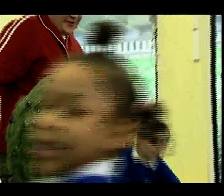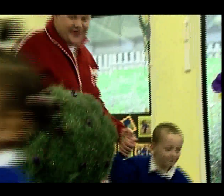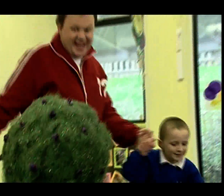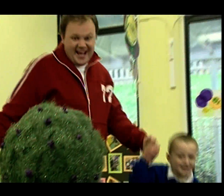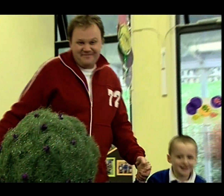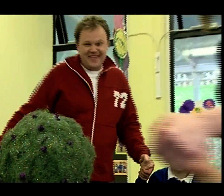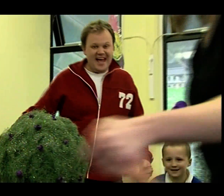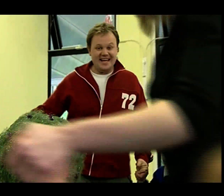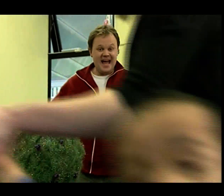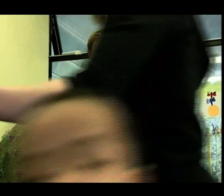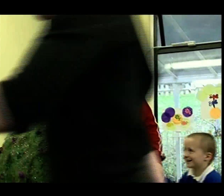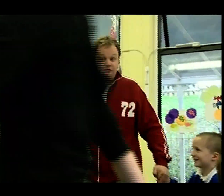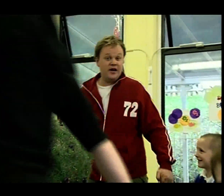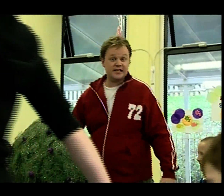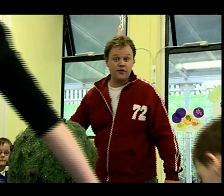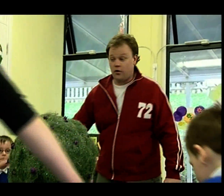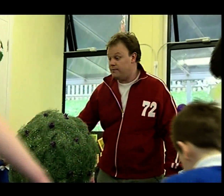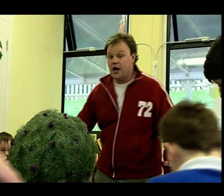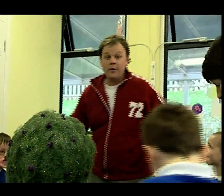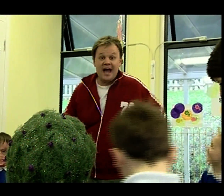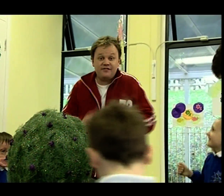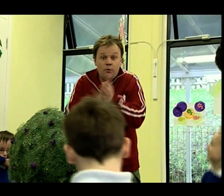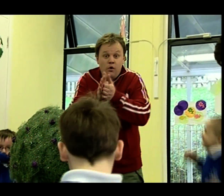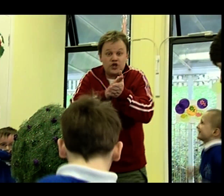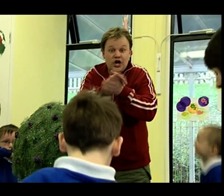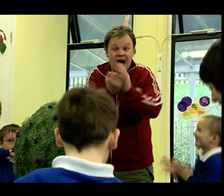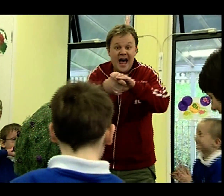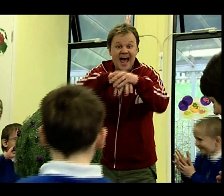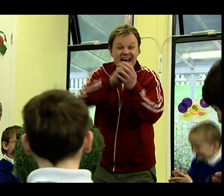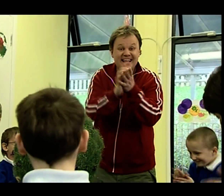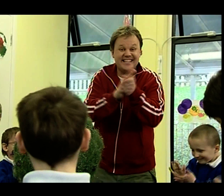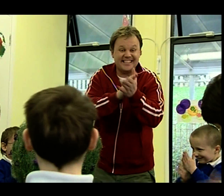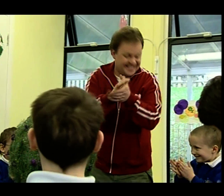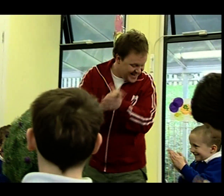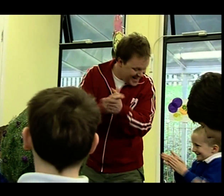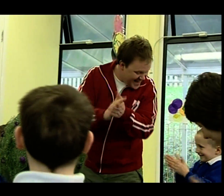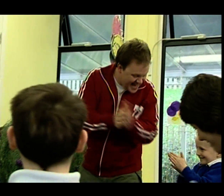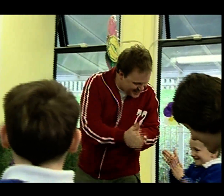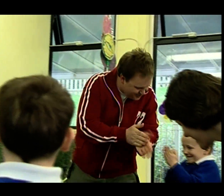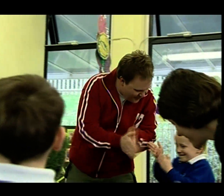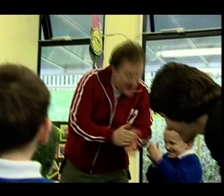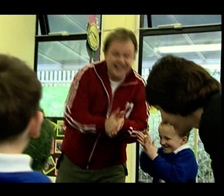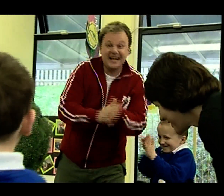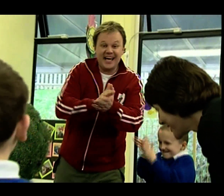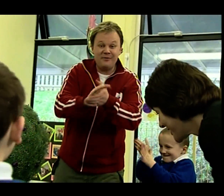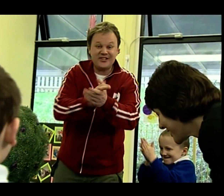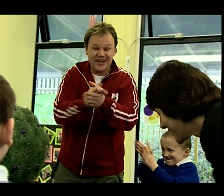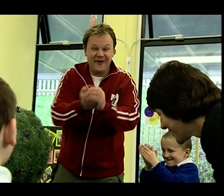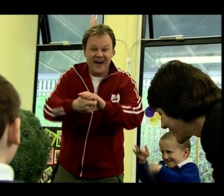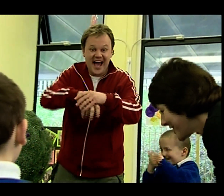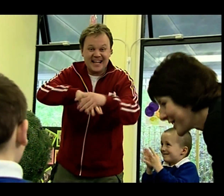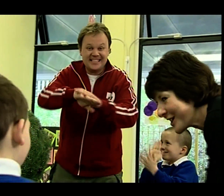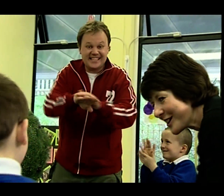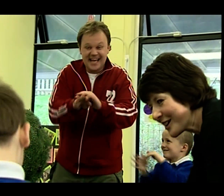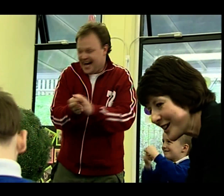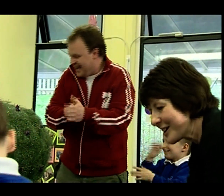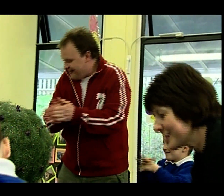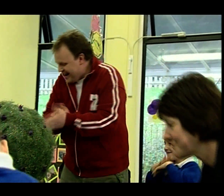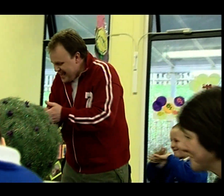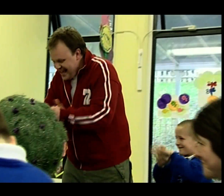morning. Now, first of all, we have to wash our hands. That's right. Are you washing your hands? Are you ready? Here